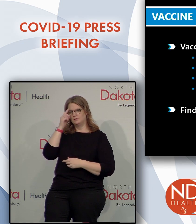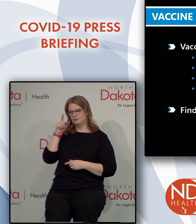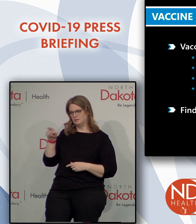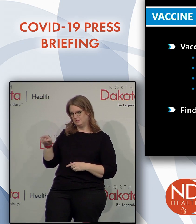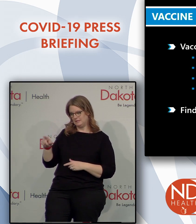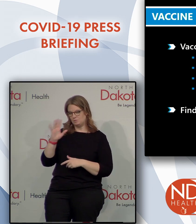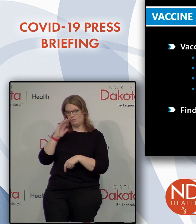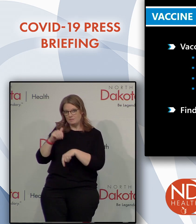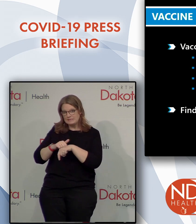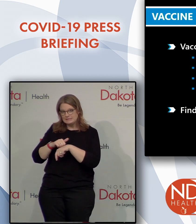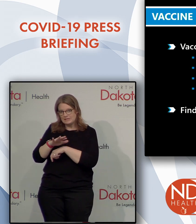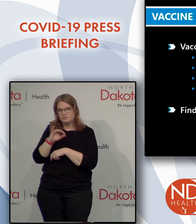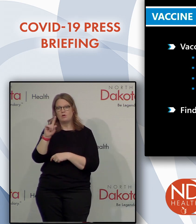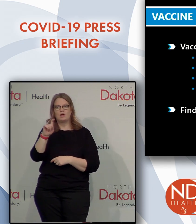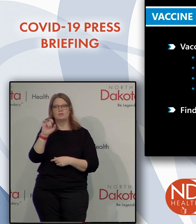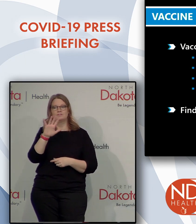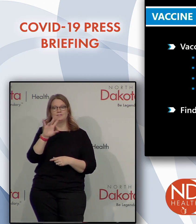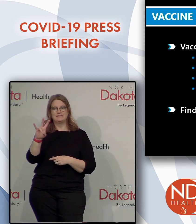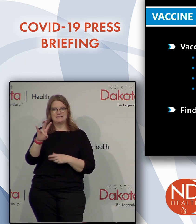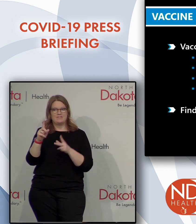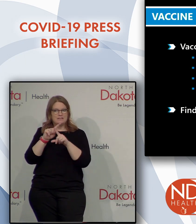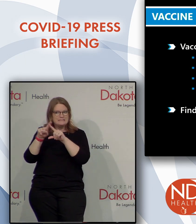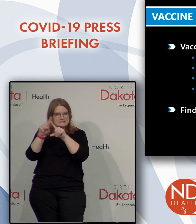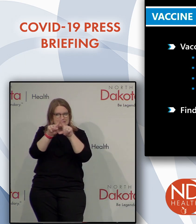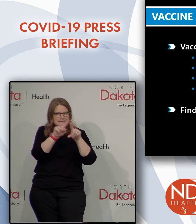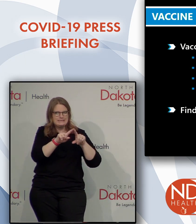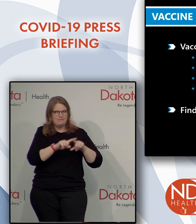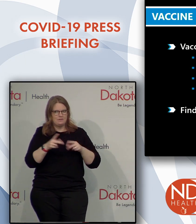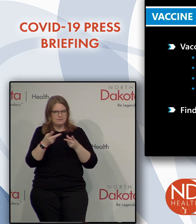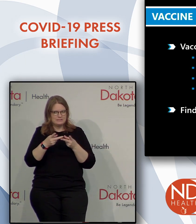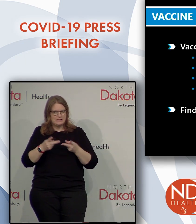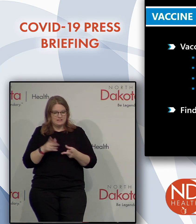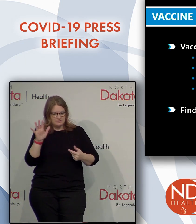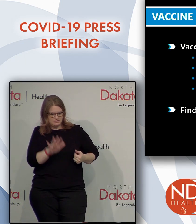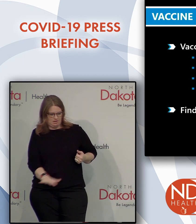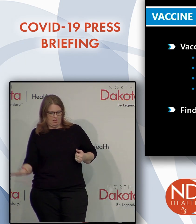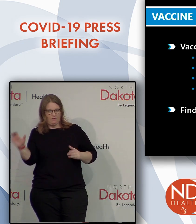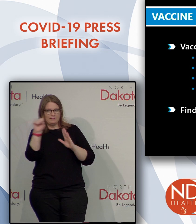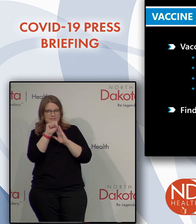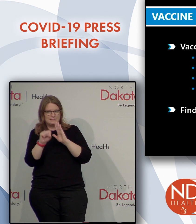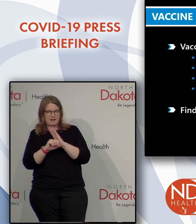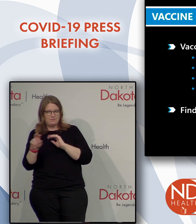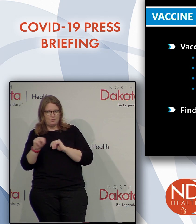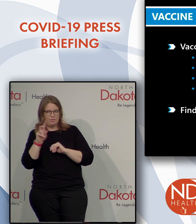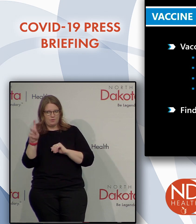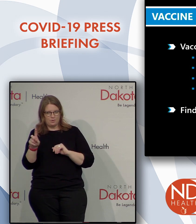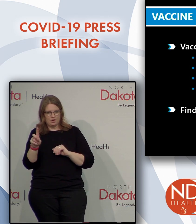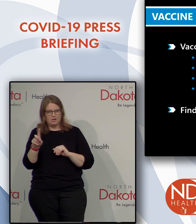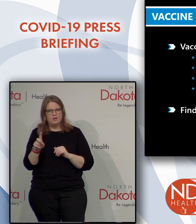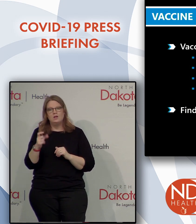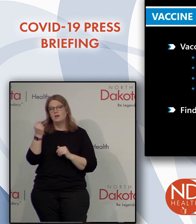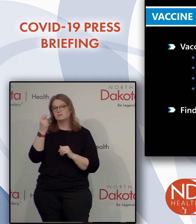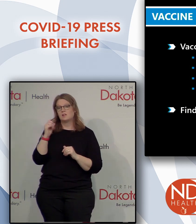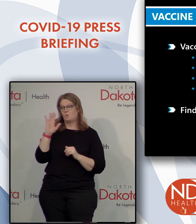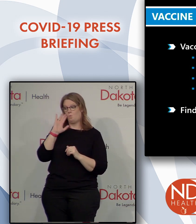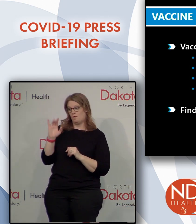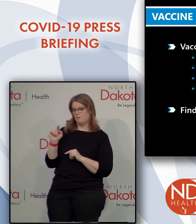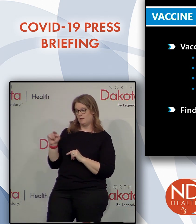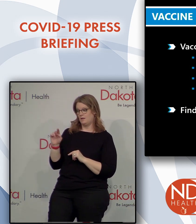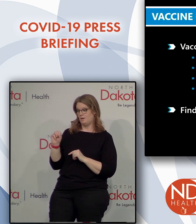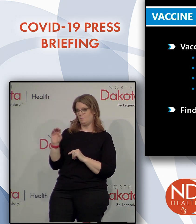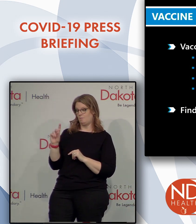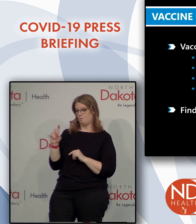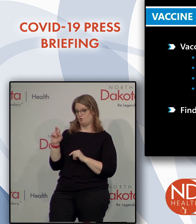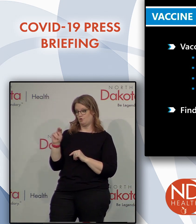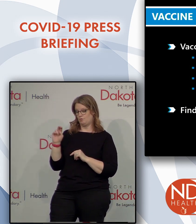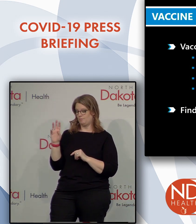to 157 different facilities across the state of North Dakota. And so there will be Moderna vaccine all